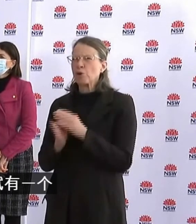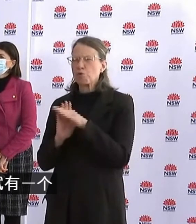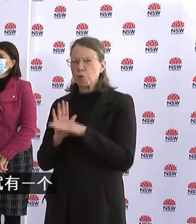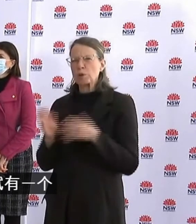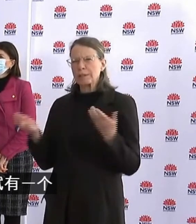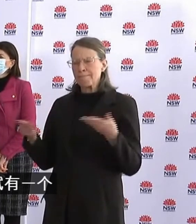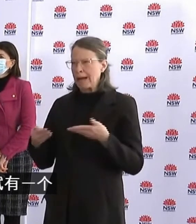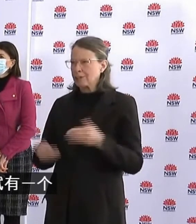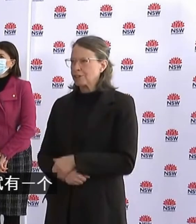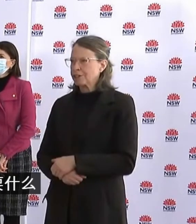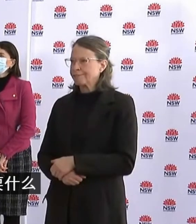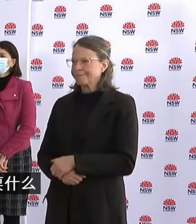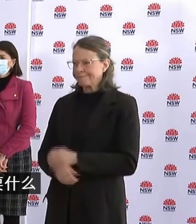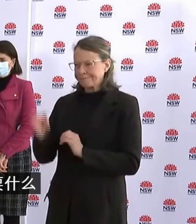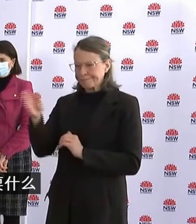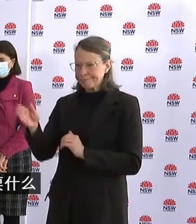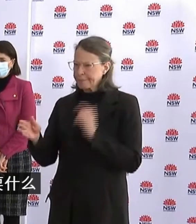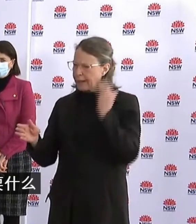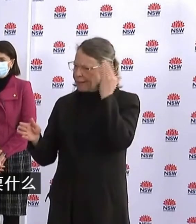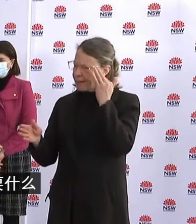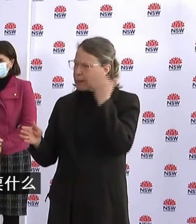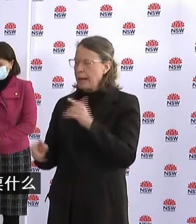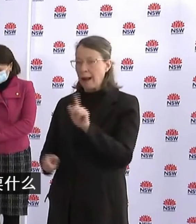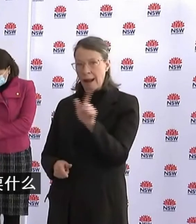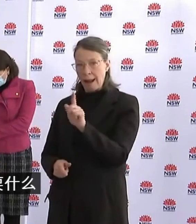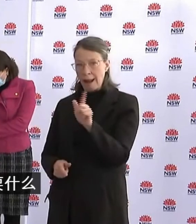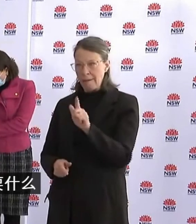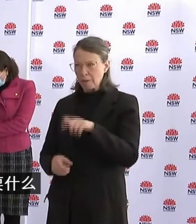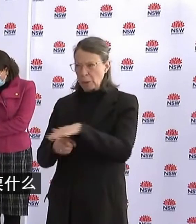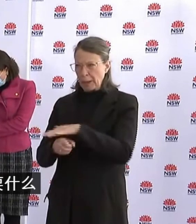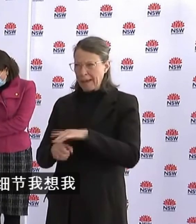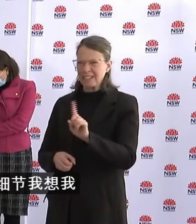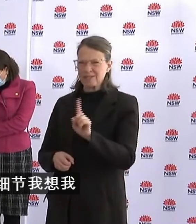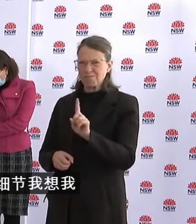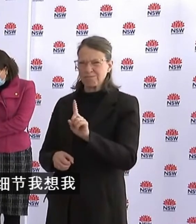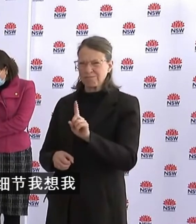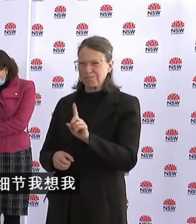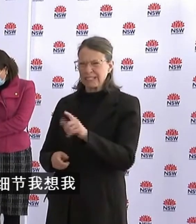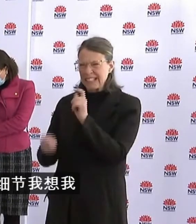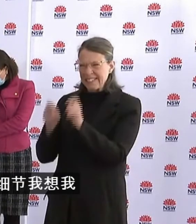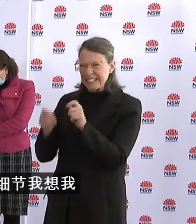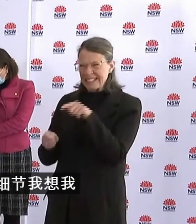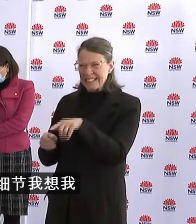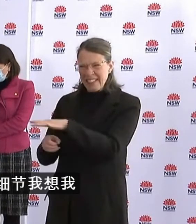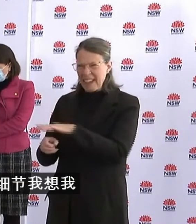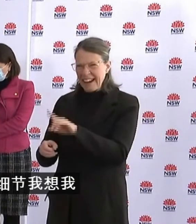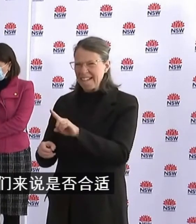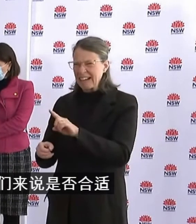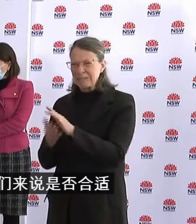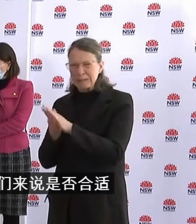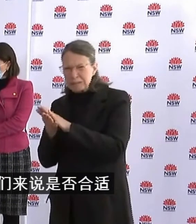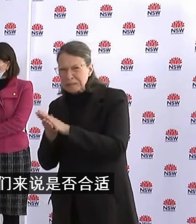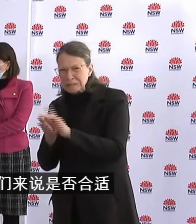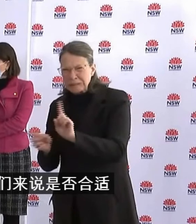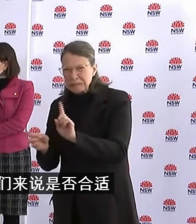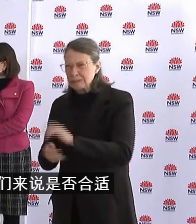on surveillance testing for Liverpool, there's been a bit of confusion exactly what is required for surveillance testing in that LGA. Can we get some details on I think I